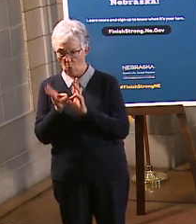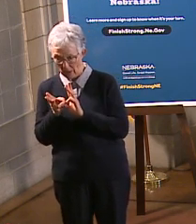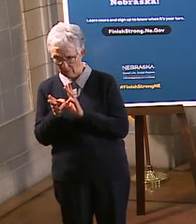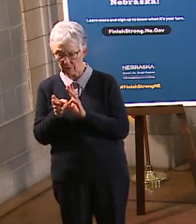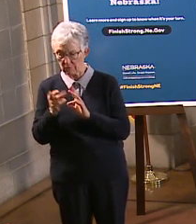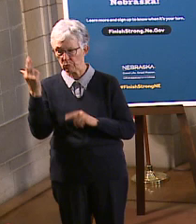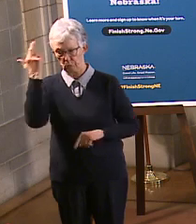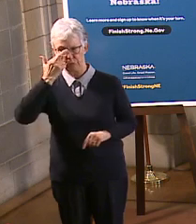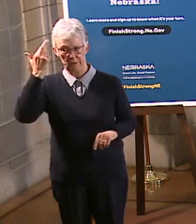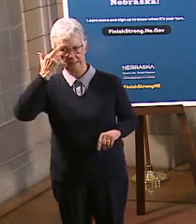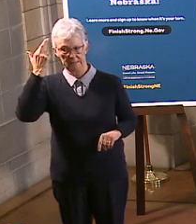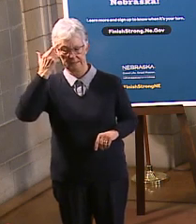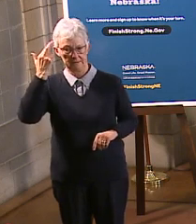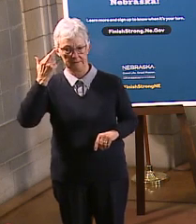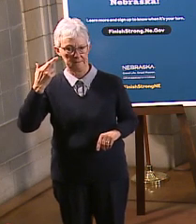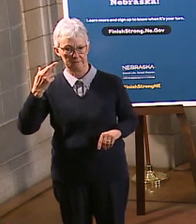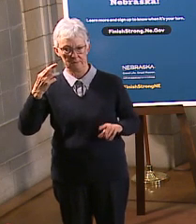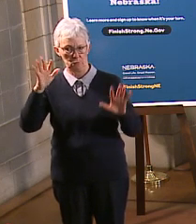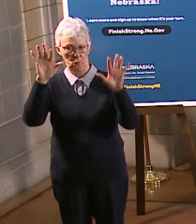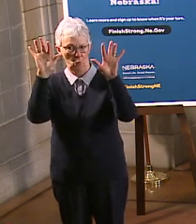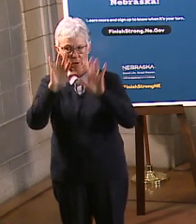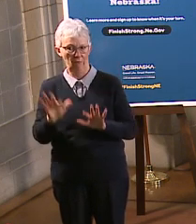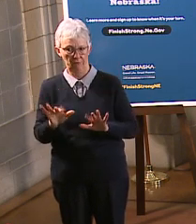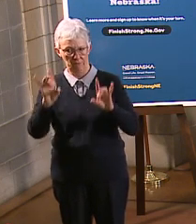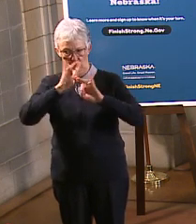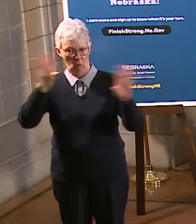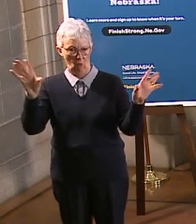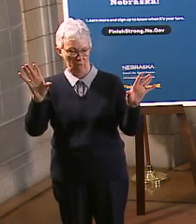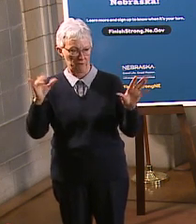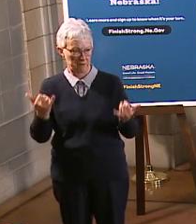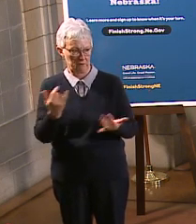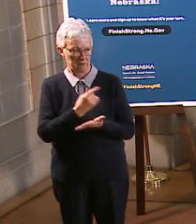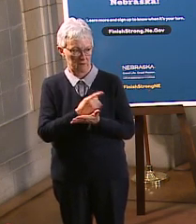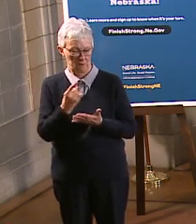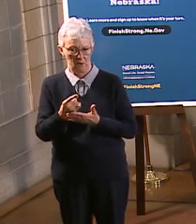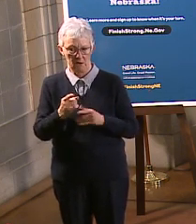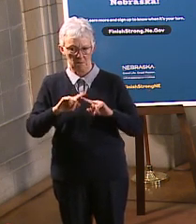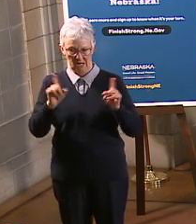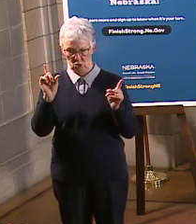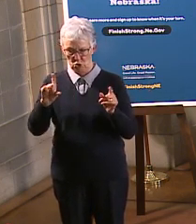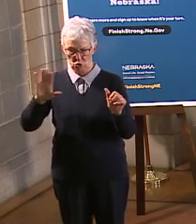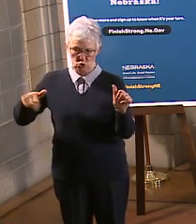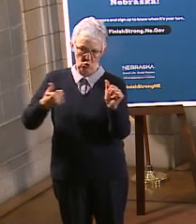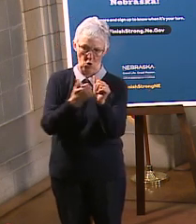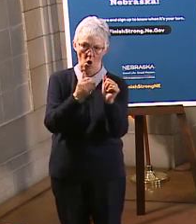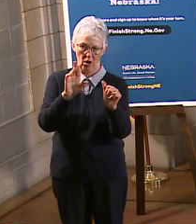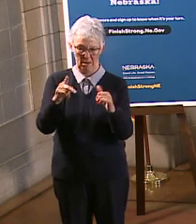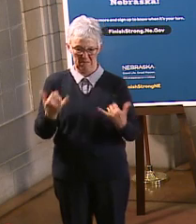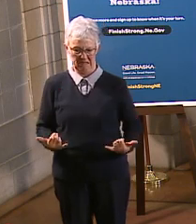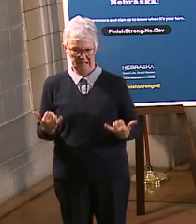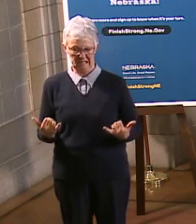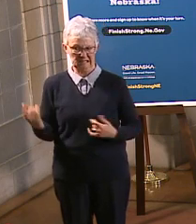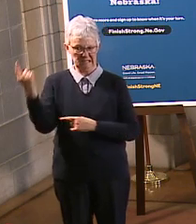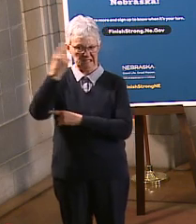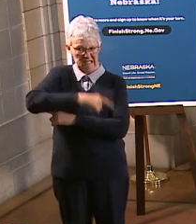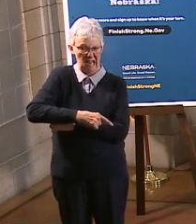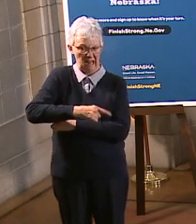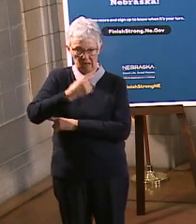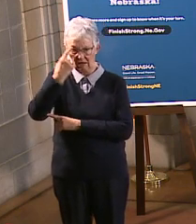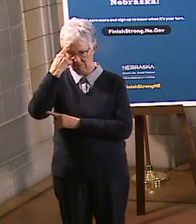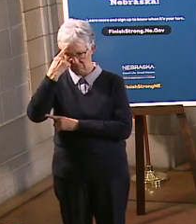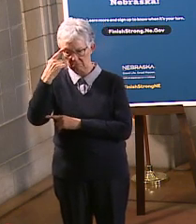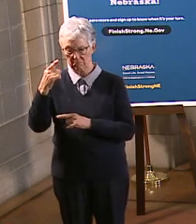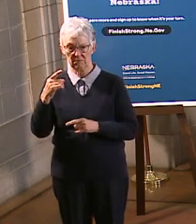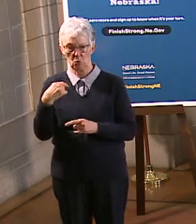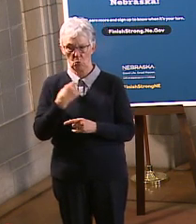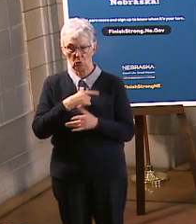been told that we should be getting caught up on all those vaccines by the end of the day today. So we've been checking with